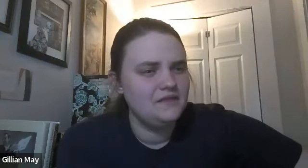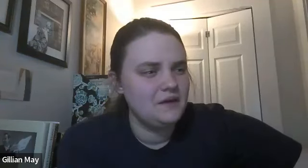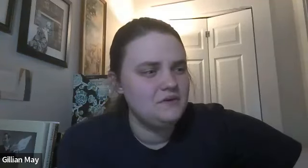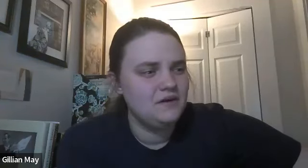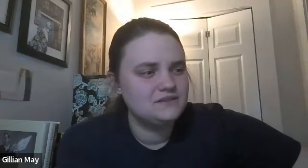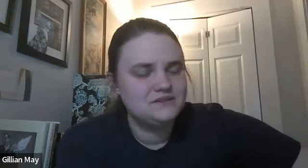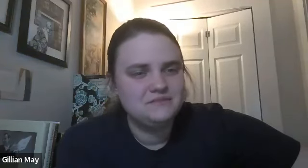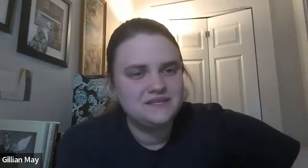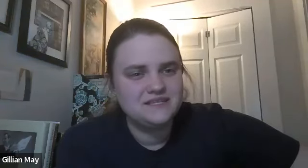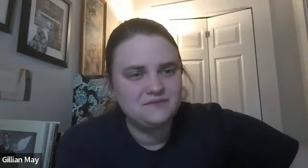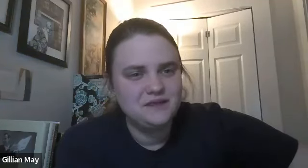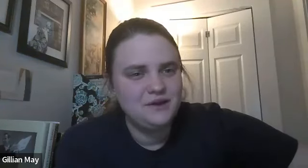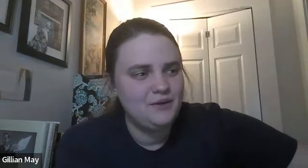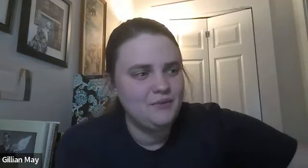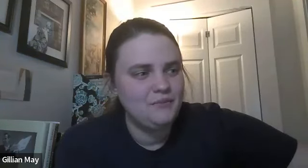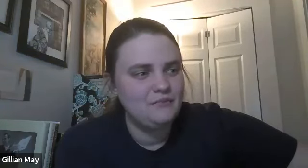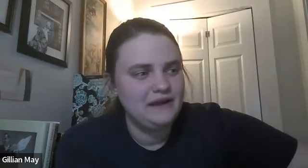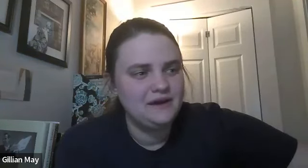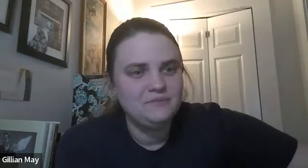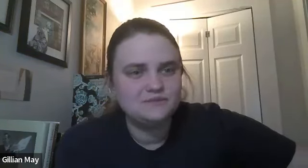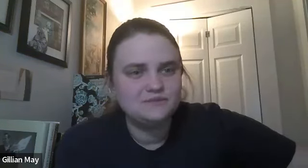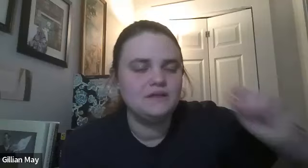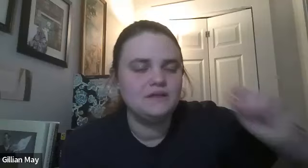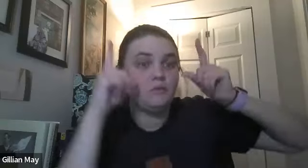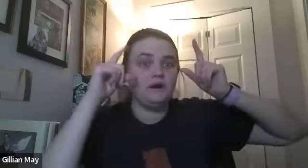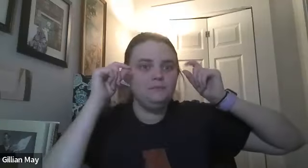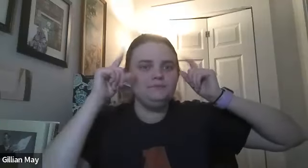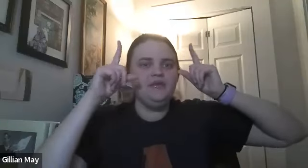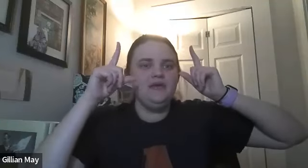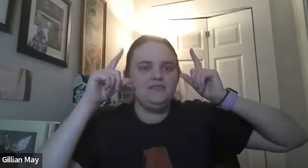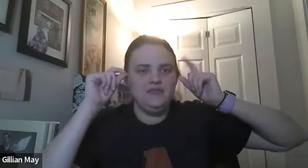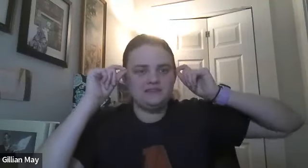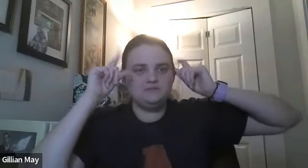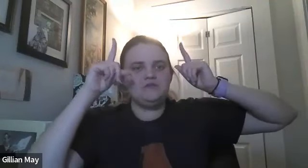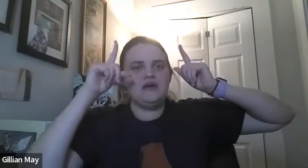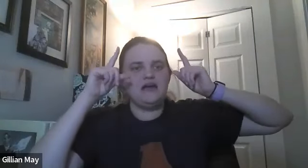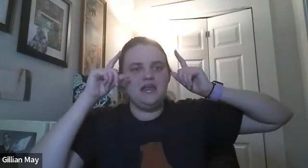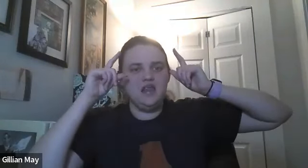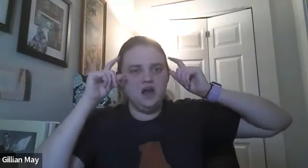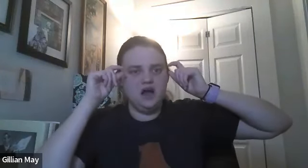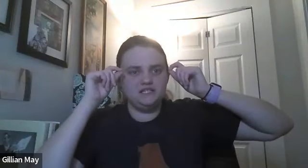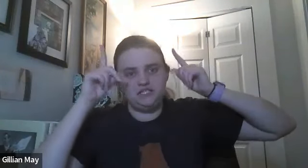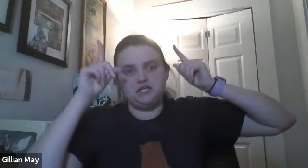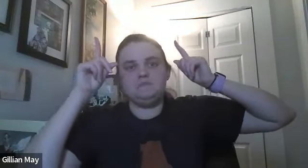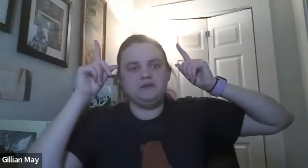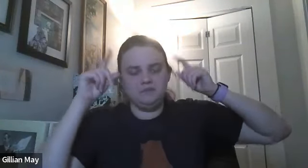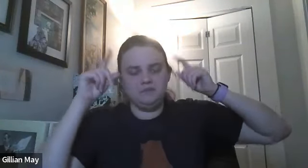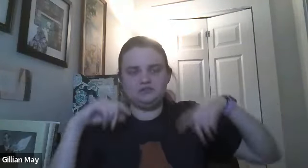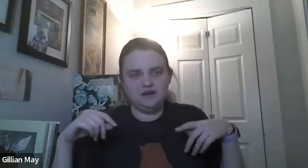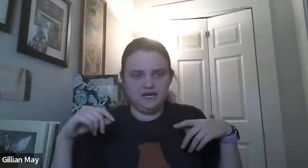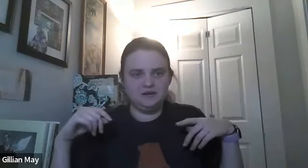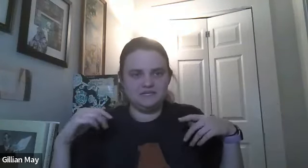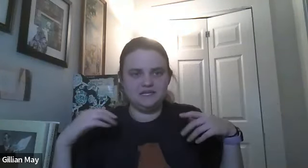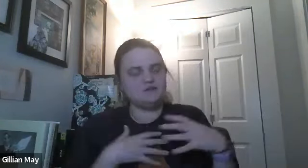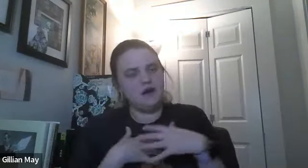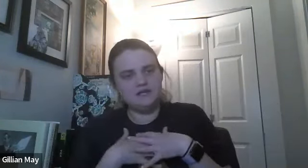That one also can be the sign for like a wake up as well. I woke up. That's where that not jumping motion kind of comes in. So I